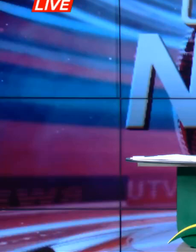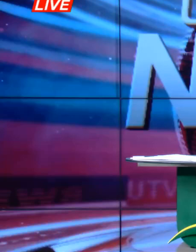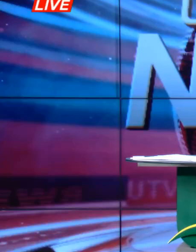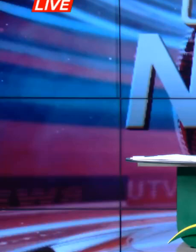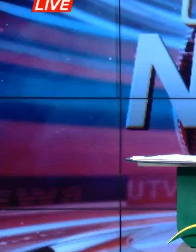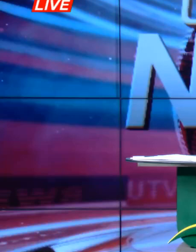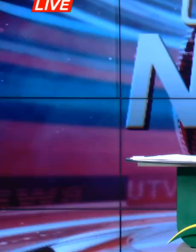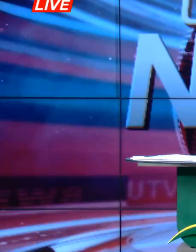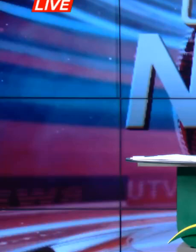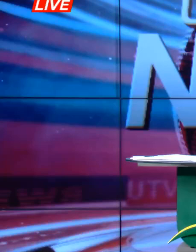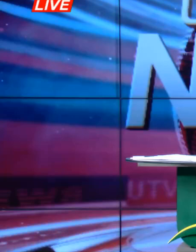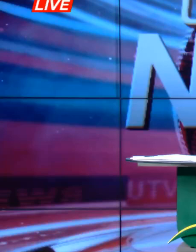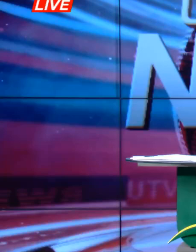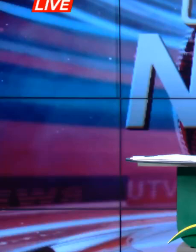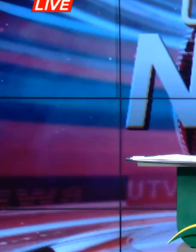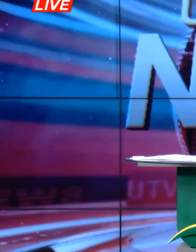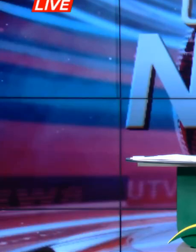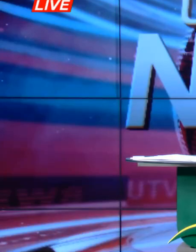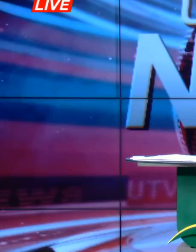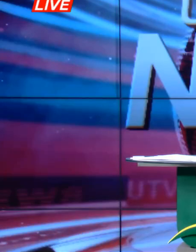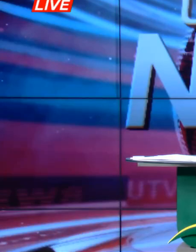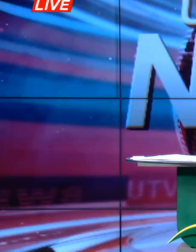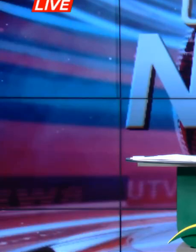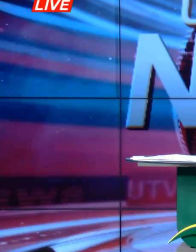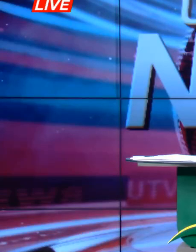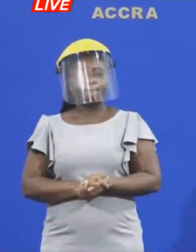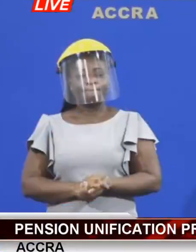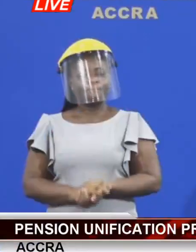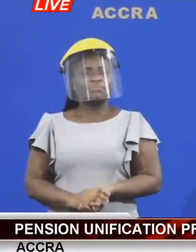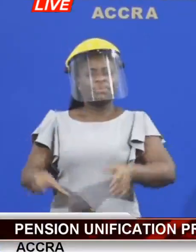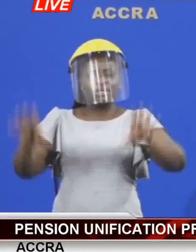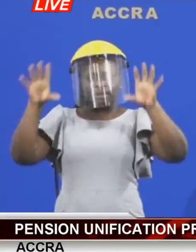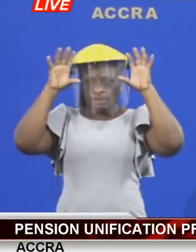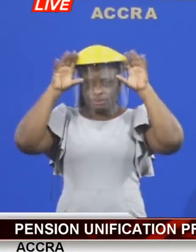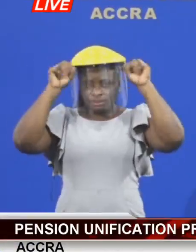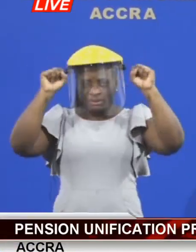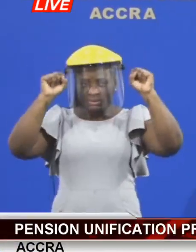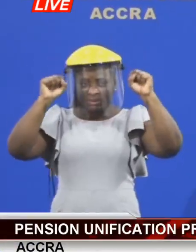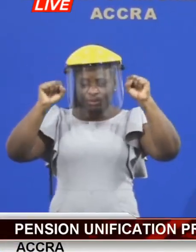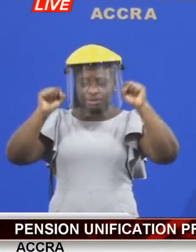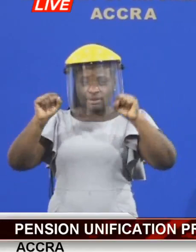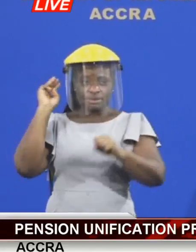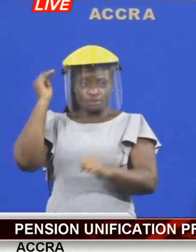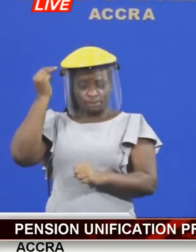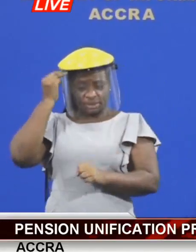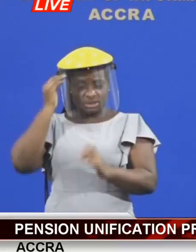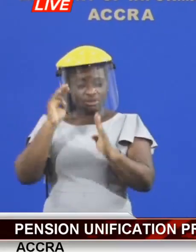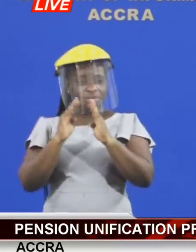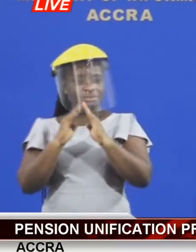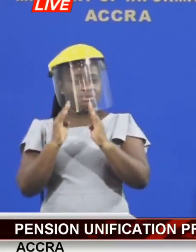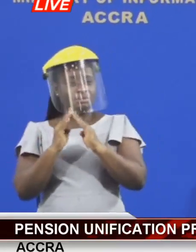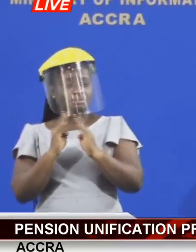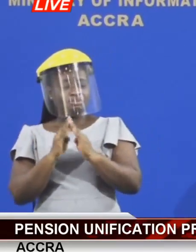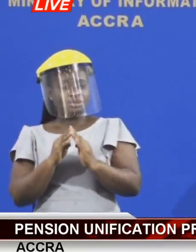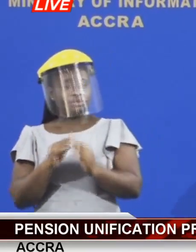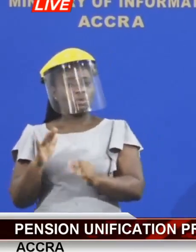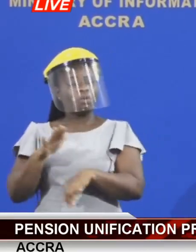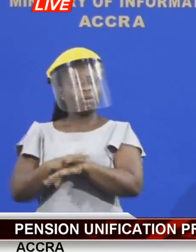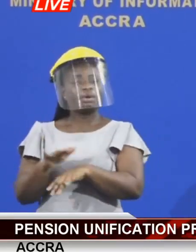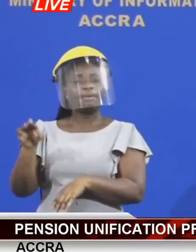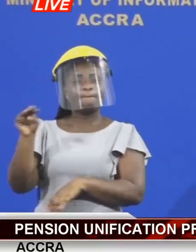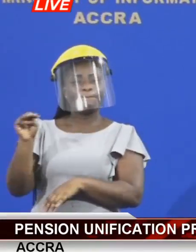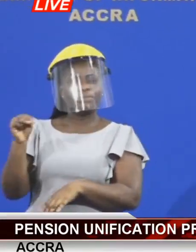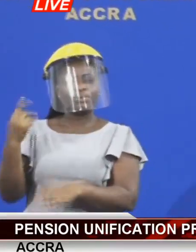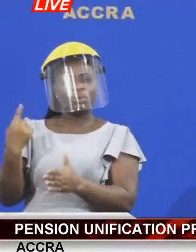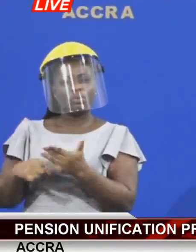unification system, yeah, I buy Eddie Bay at home. My penny, any cabinet, etna's a joy day. Now, and